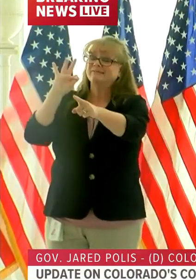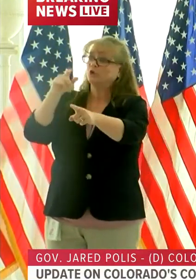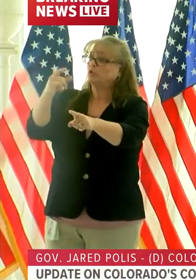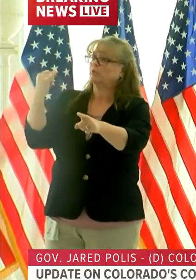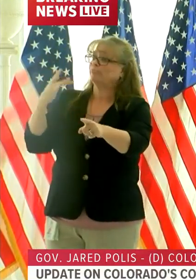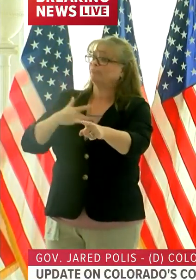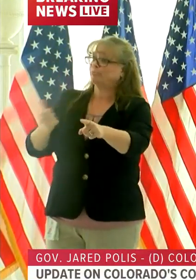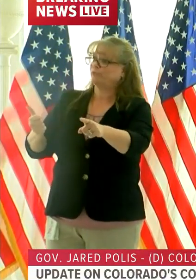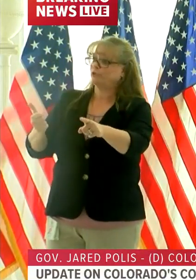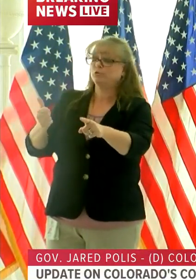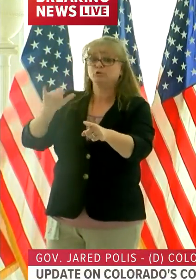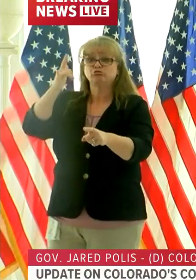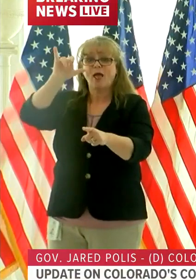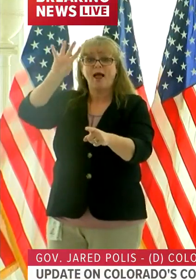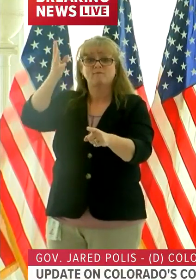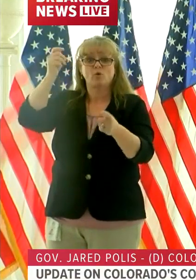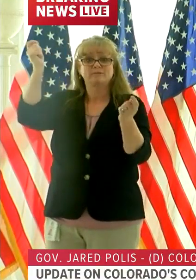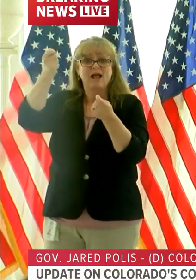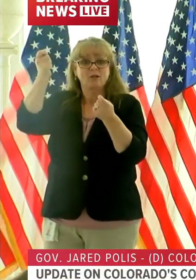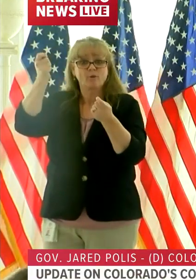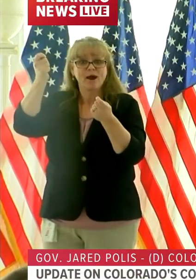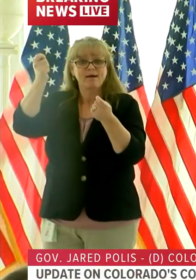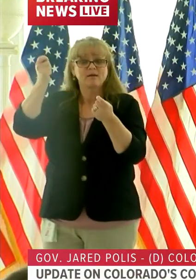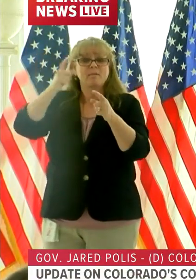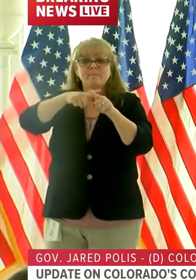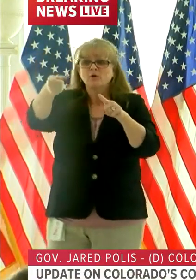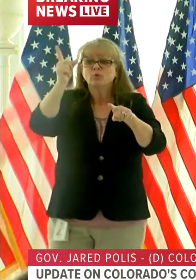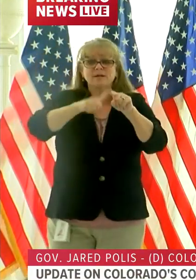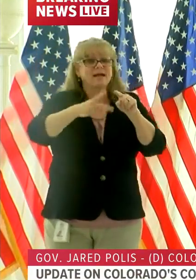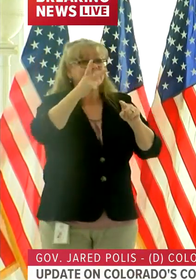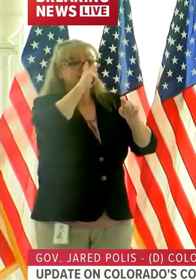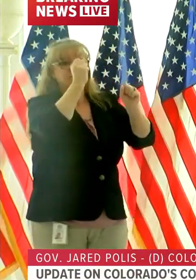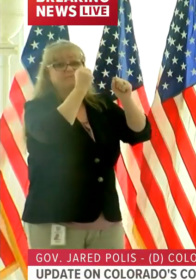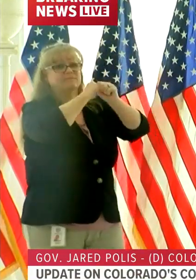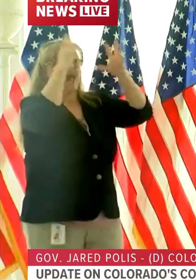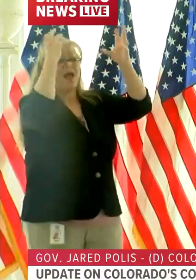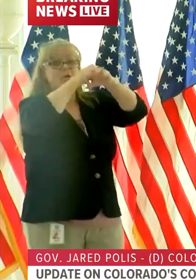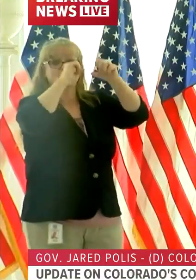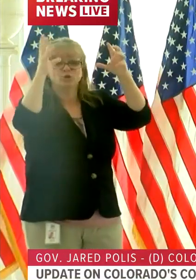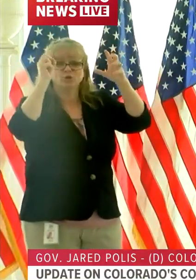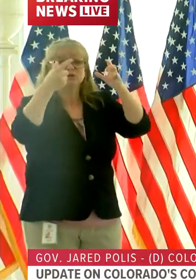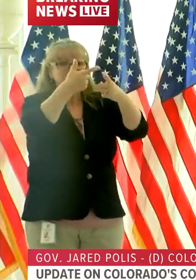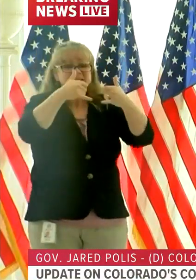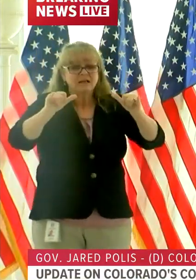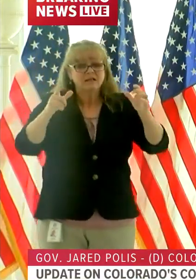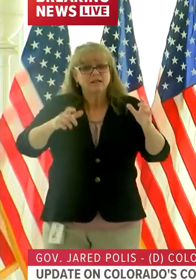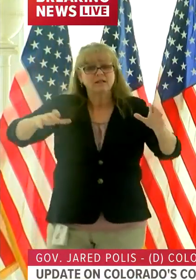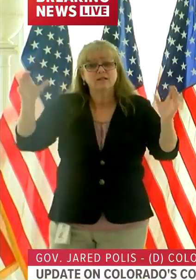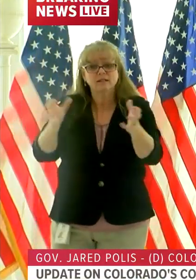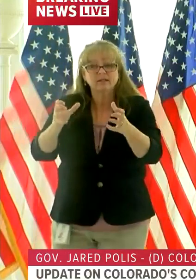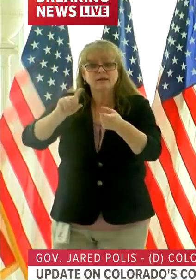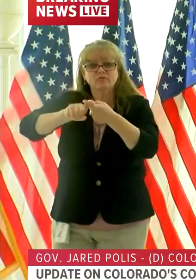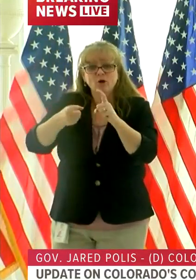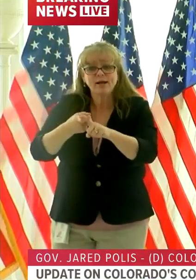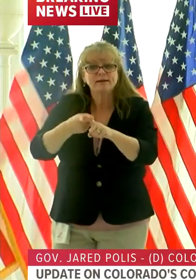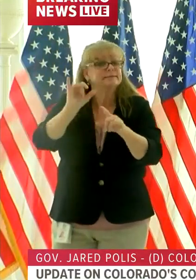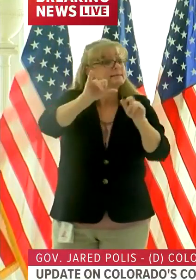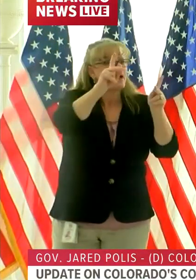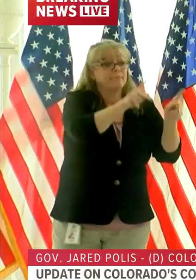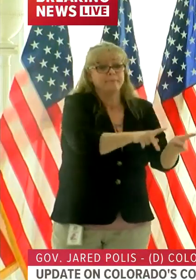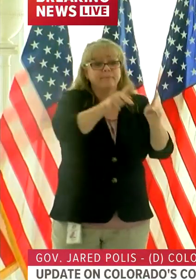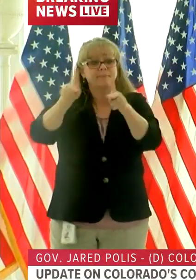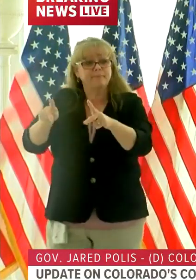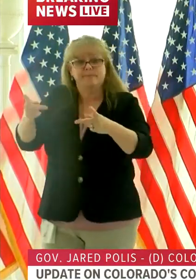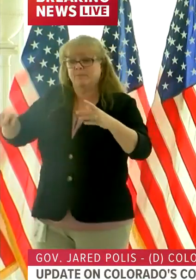having a barbecue with friends. If that's important in your life, this is of even greater importance to those who are in the different